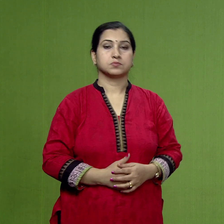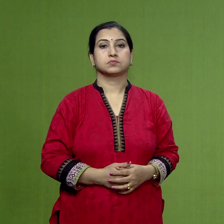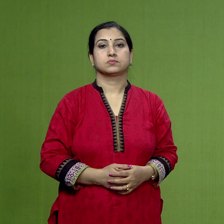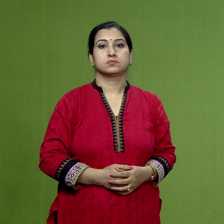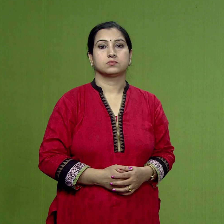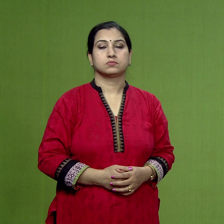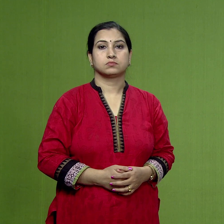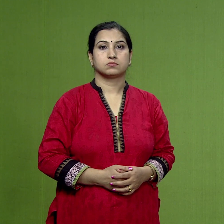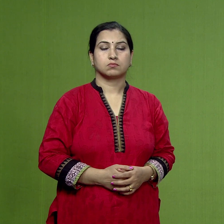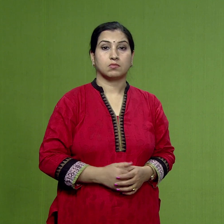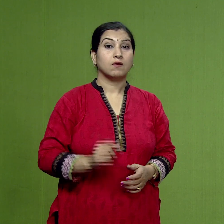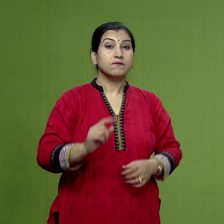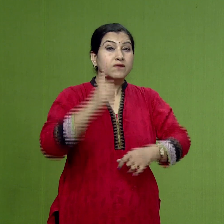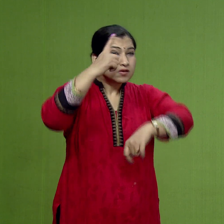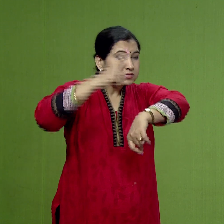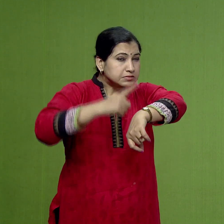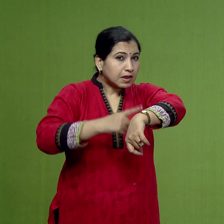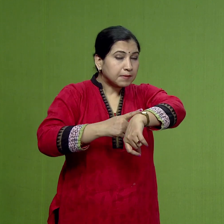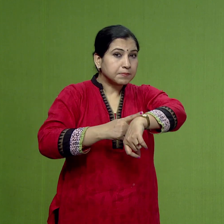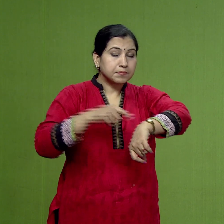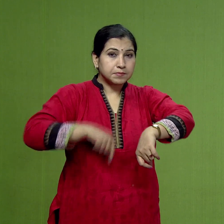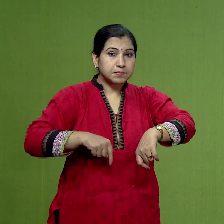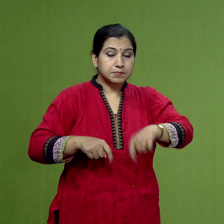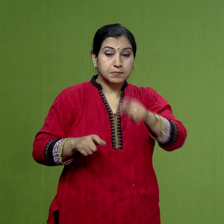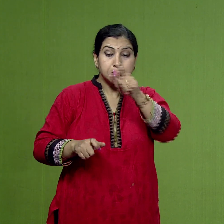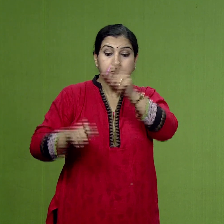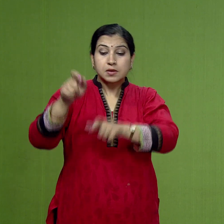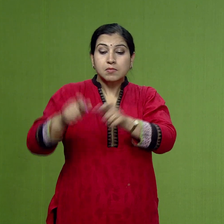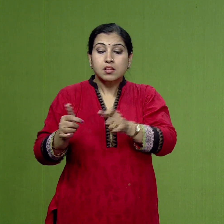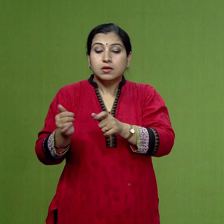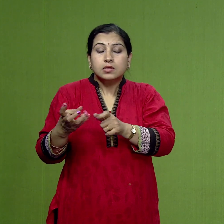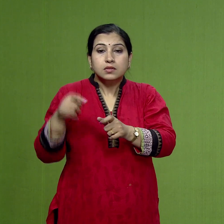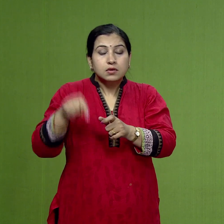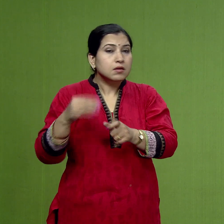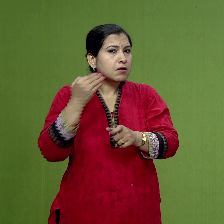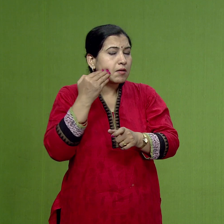The first modern census in India was carried out around the year